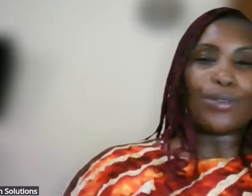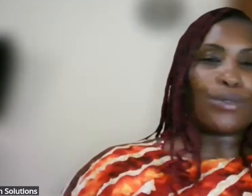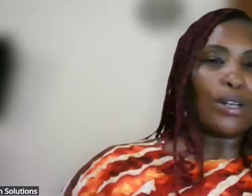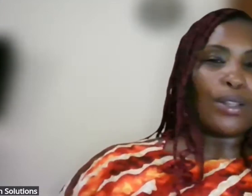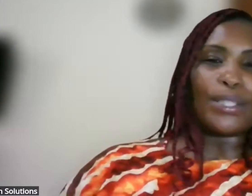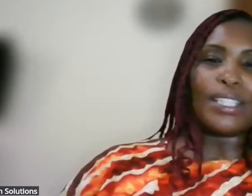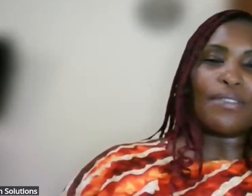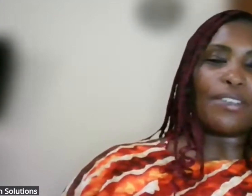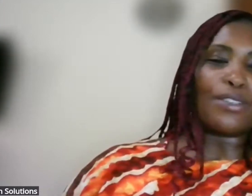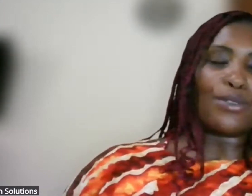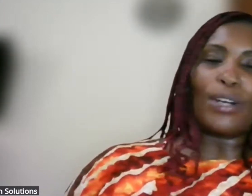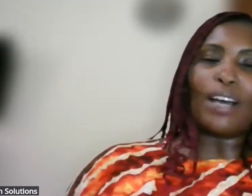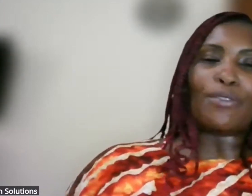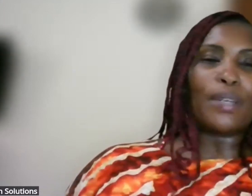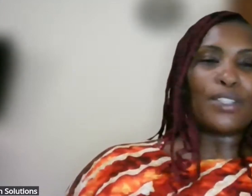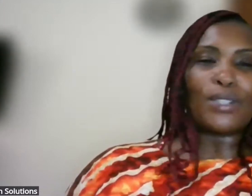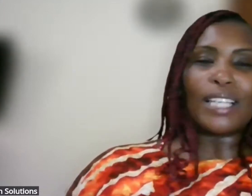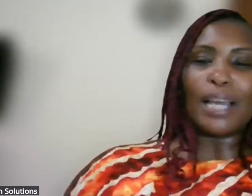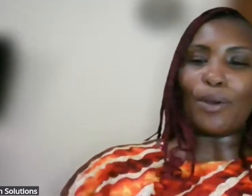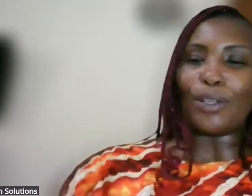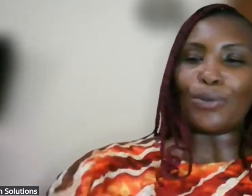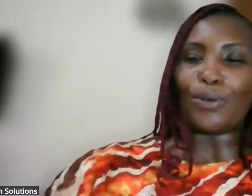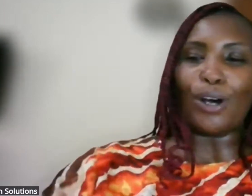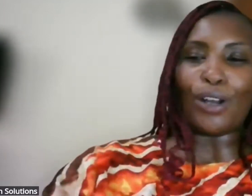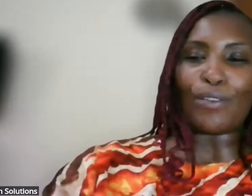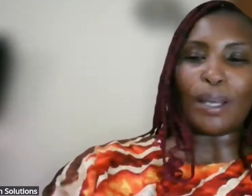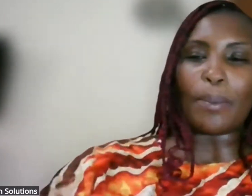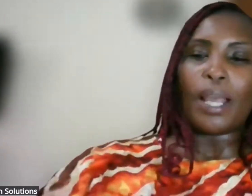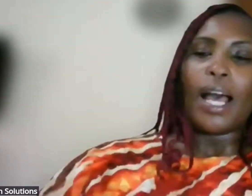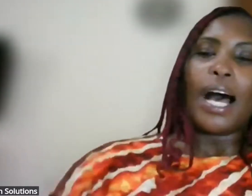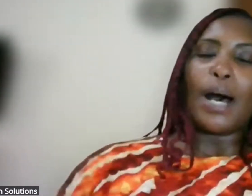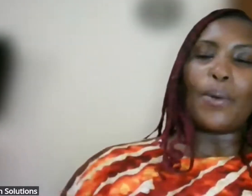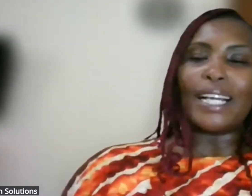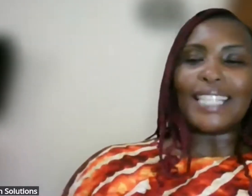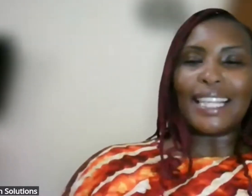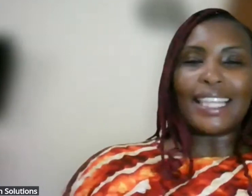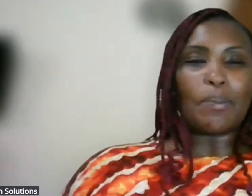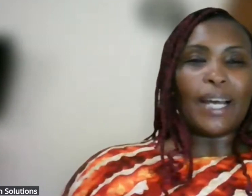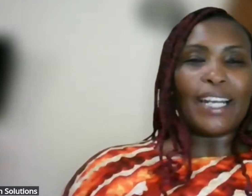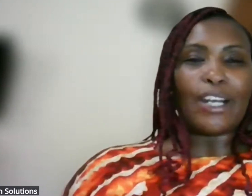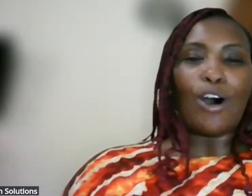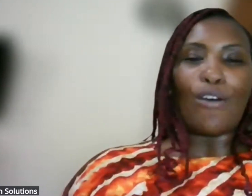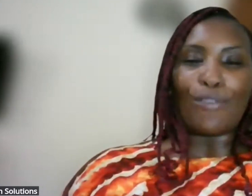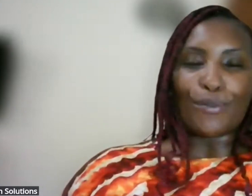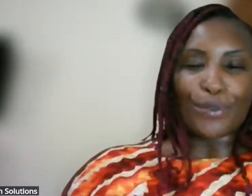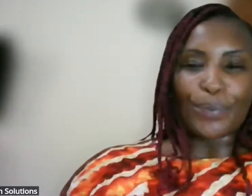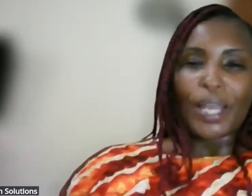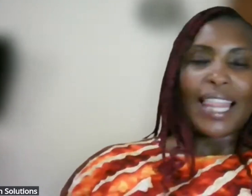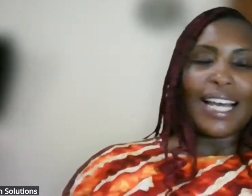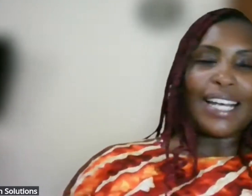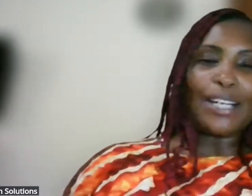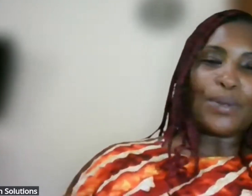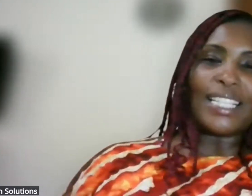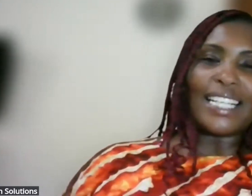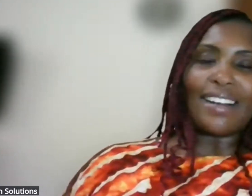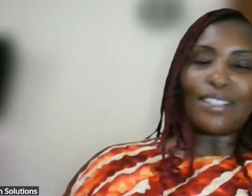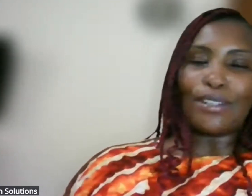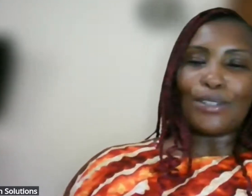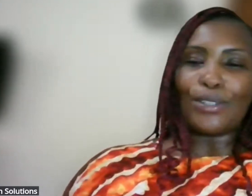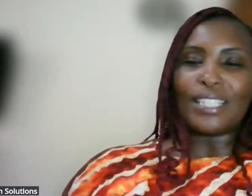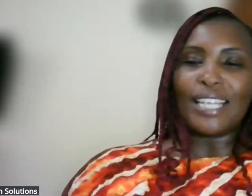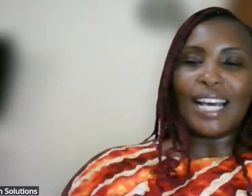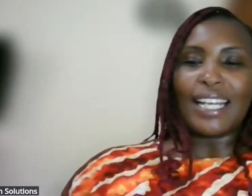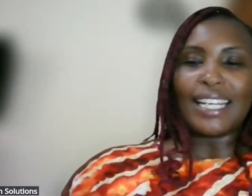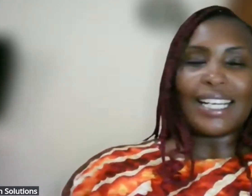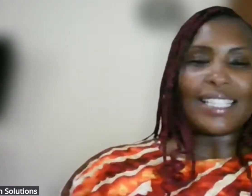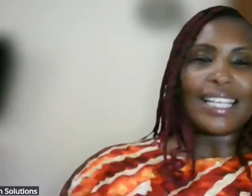to go through all those CVs. You don't have to waste your time going through all of them. We can take that burden off of you. That is what Atara